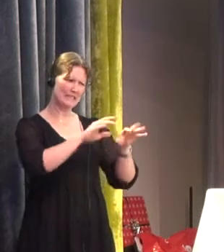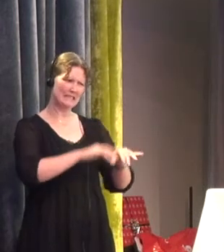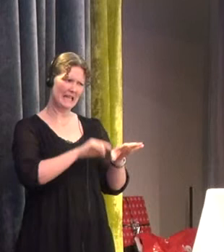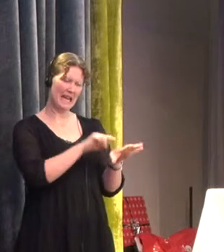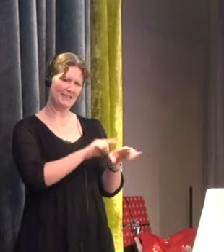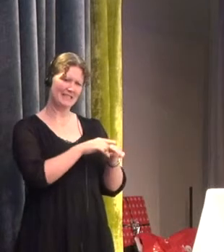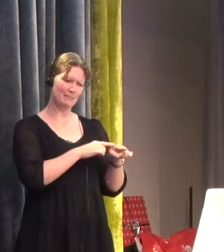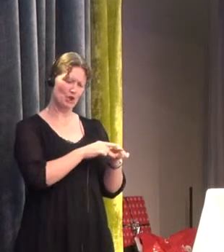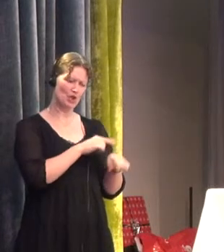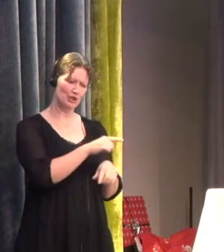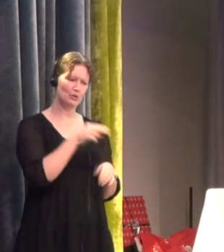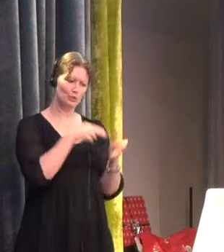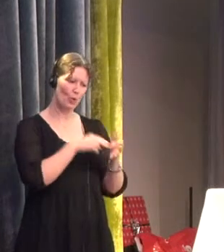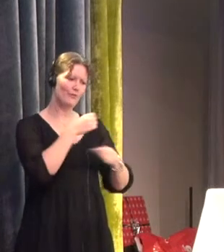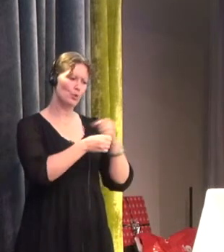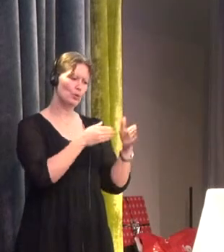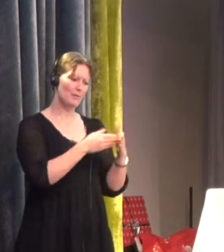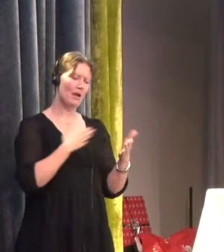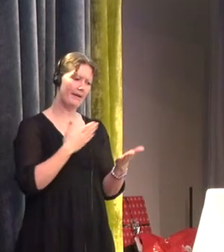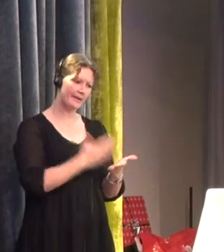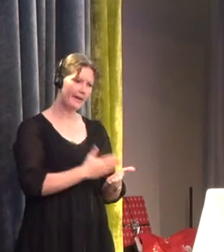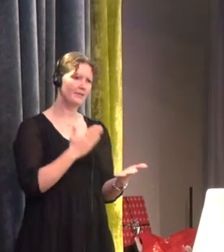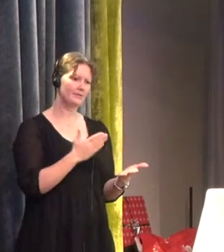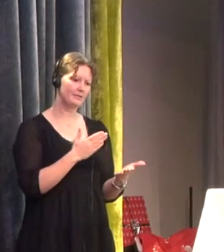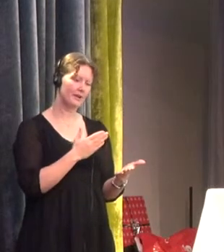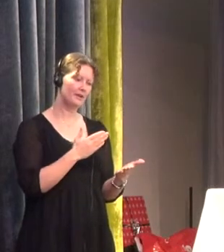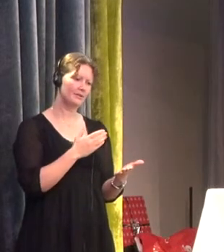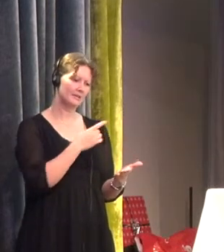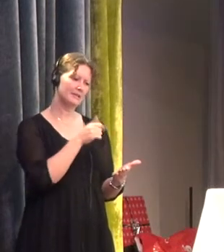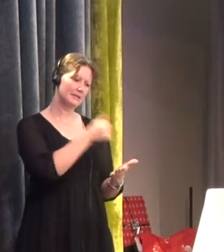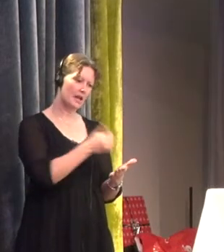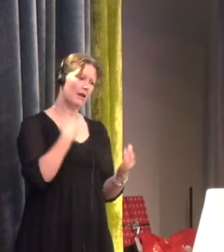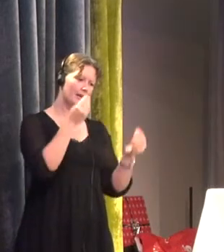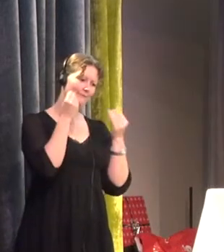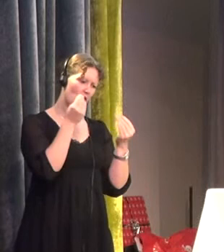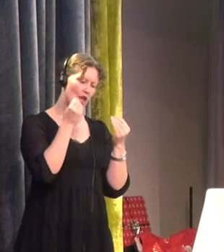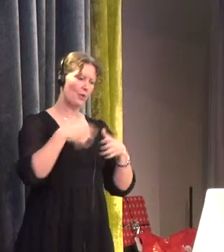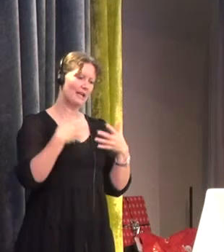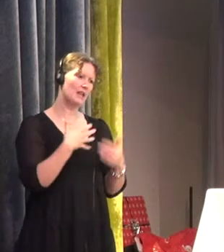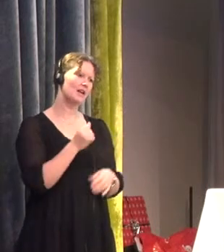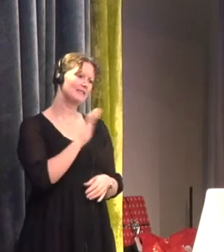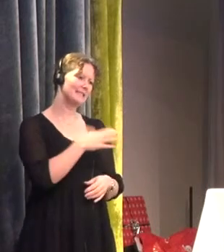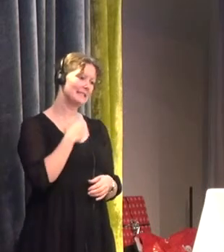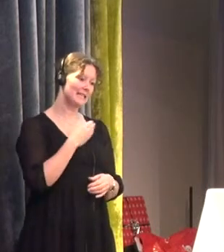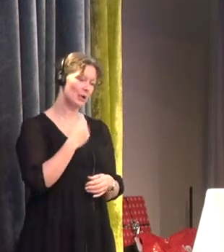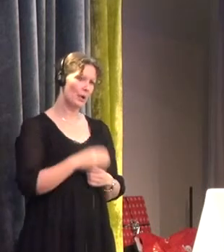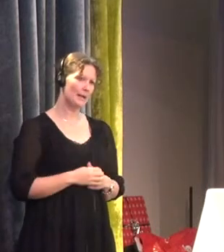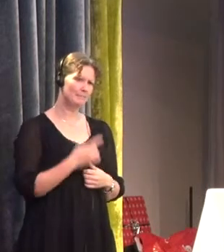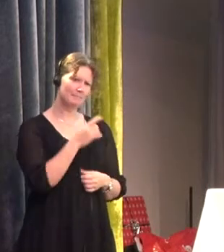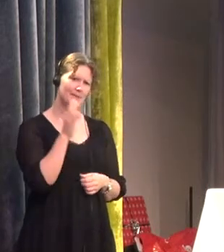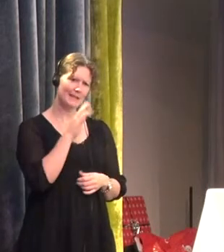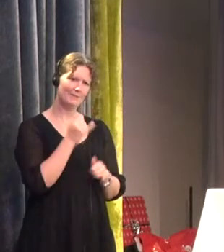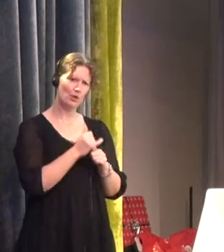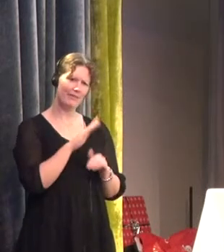right to experience and enjoy their sexuality. Think about that for a moment. How does the state